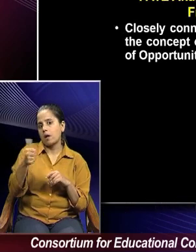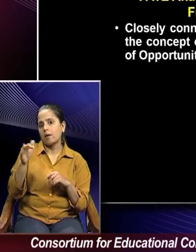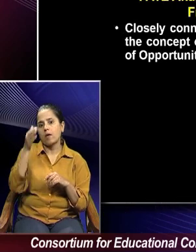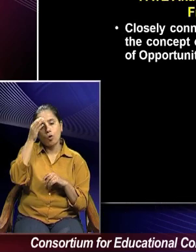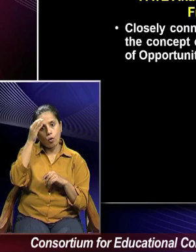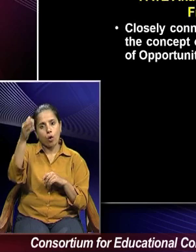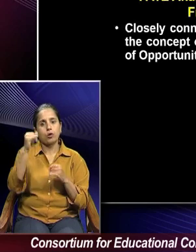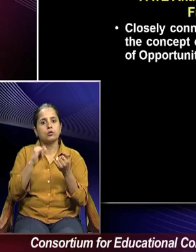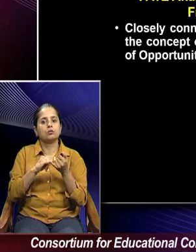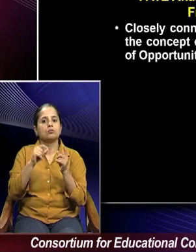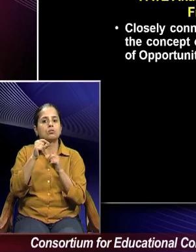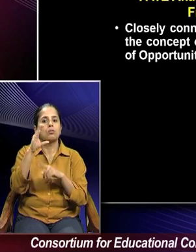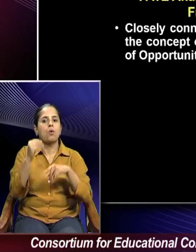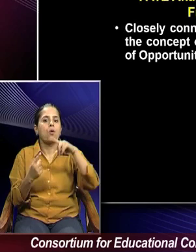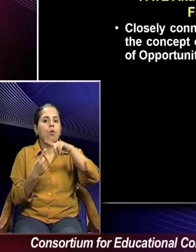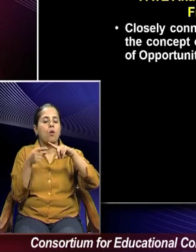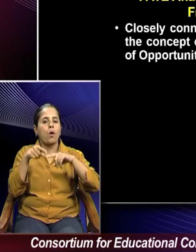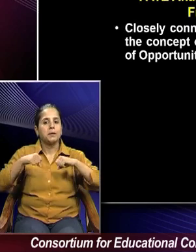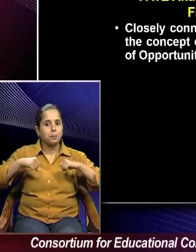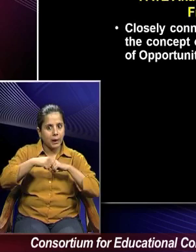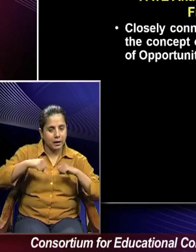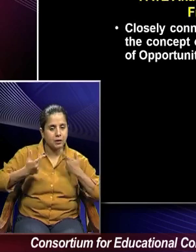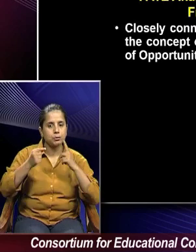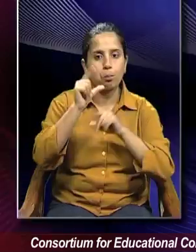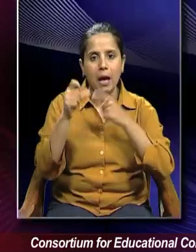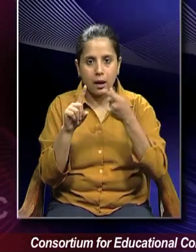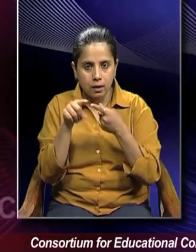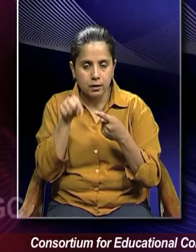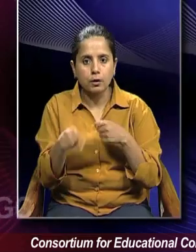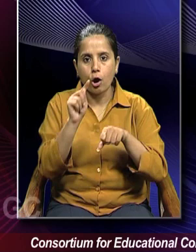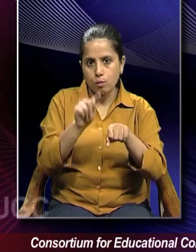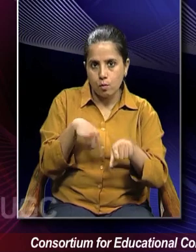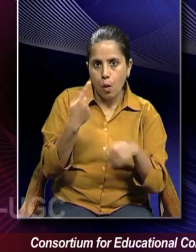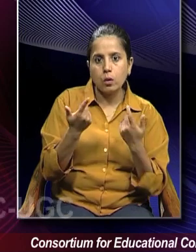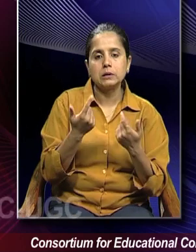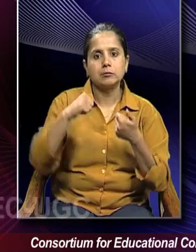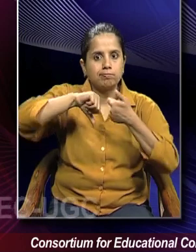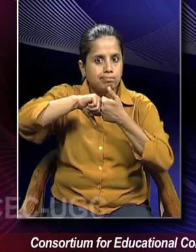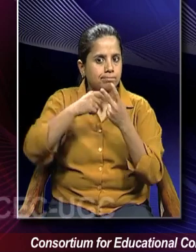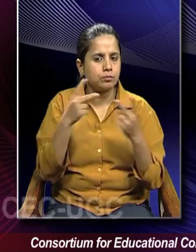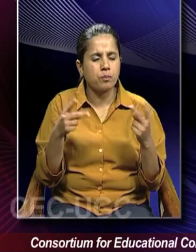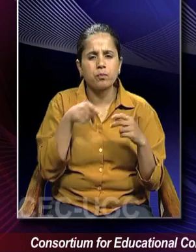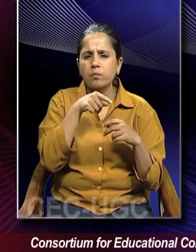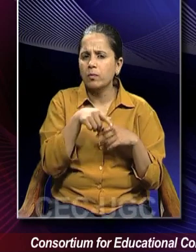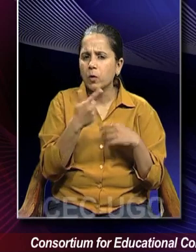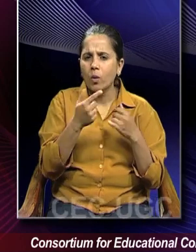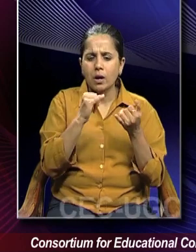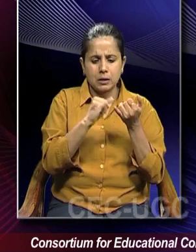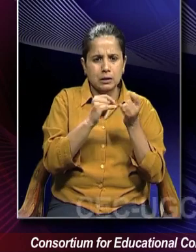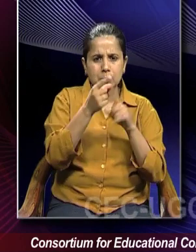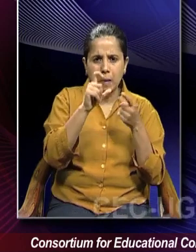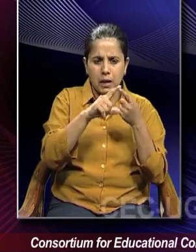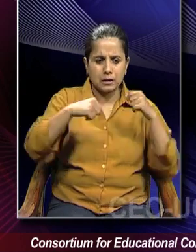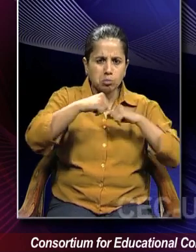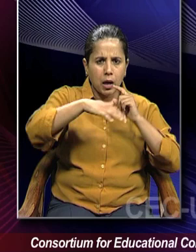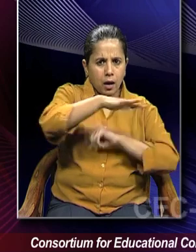of SPOT, that is space and pace of opportunities and threats. That what is the space and